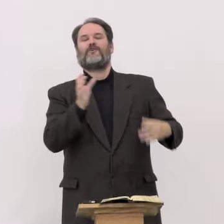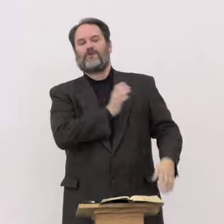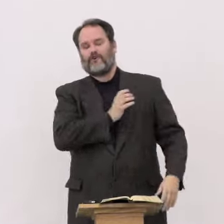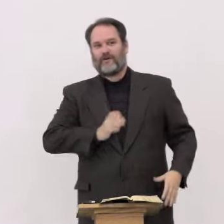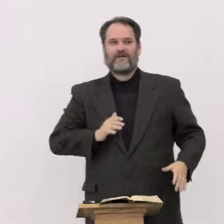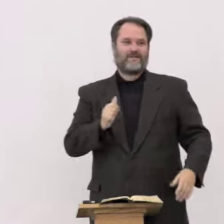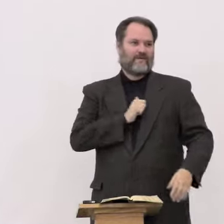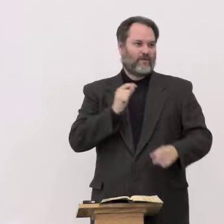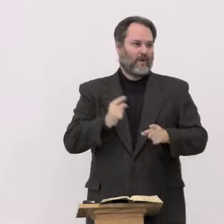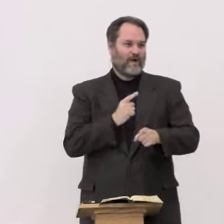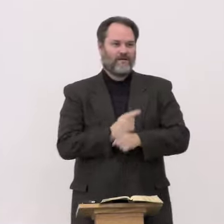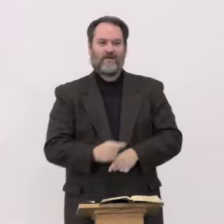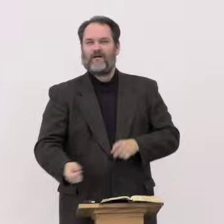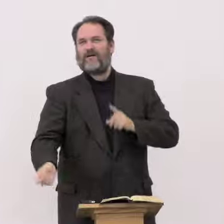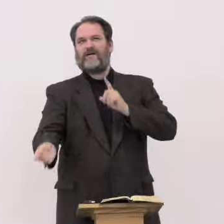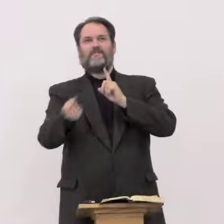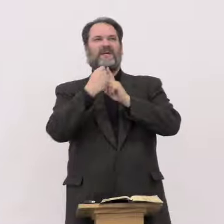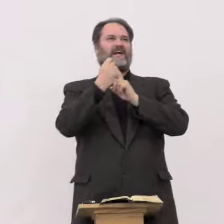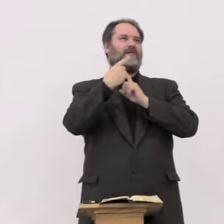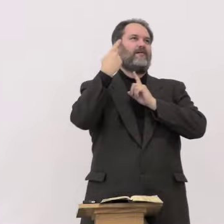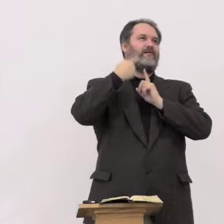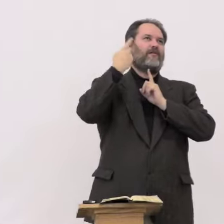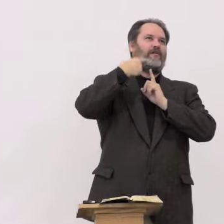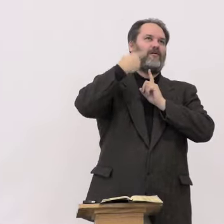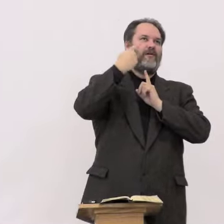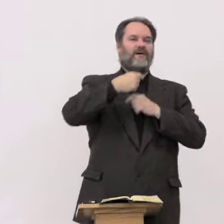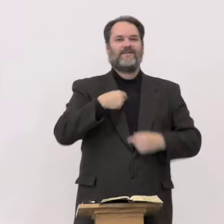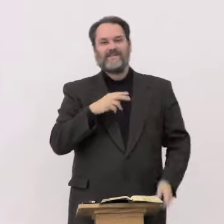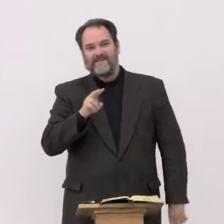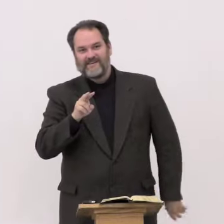people, many Christians, they're self-righteous, that pick on me.